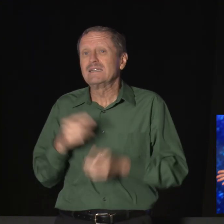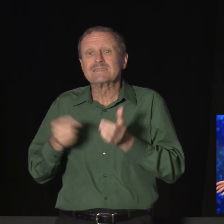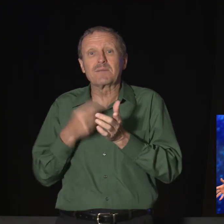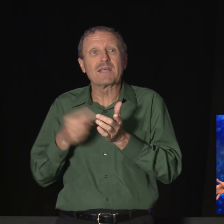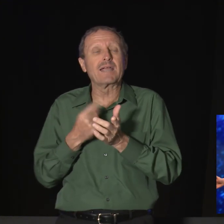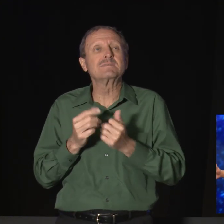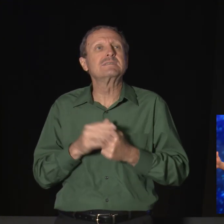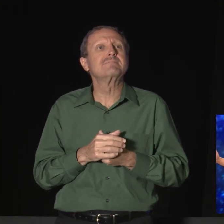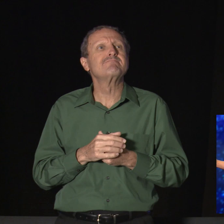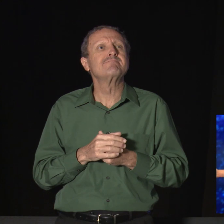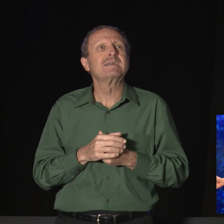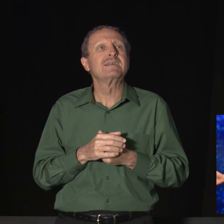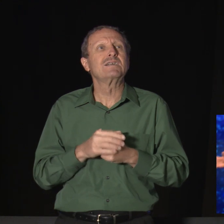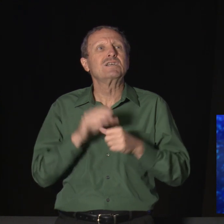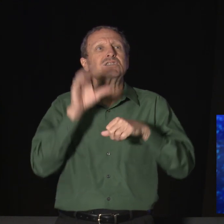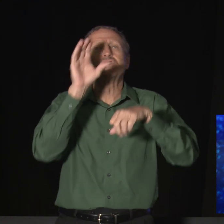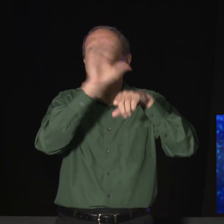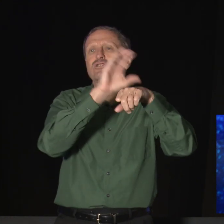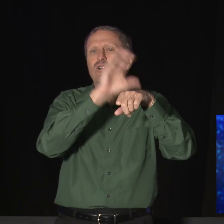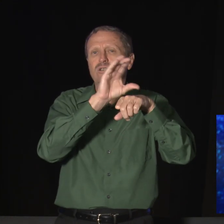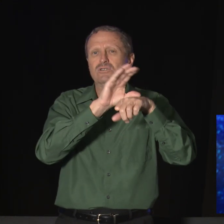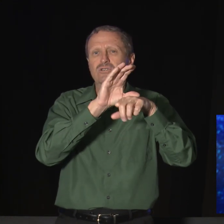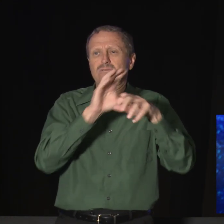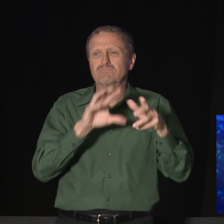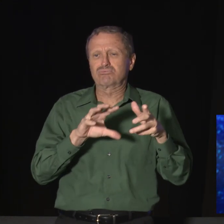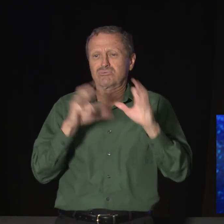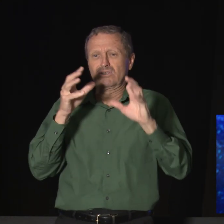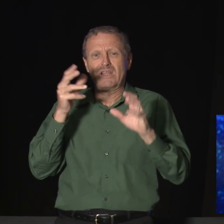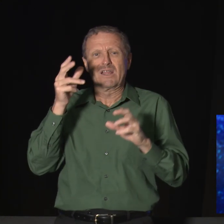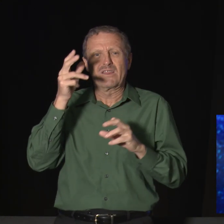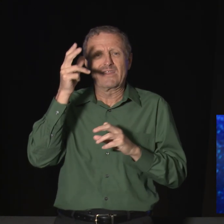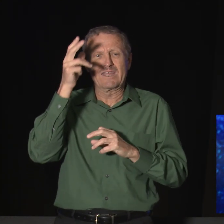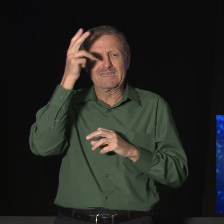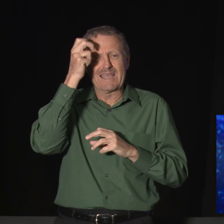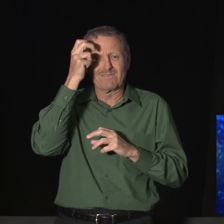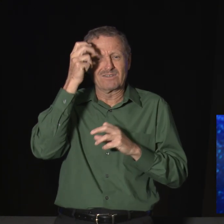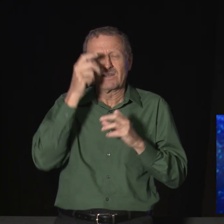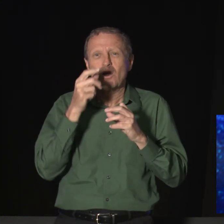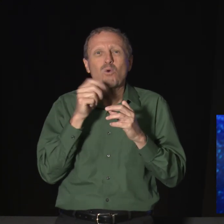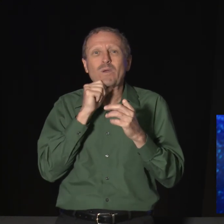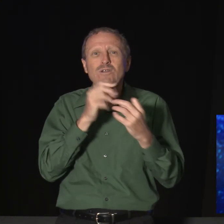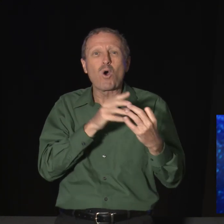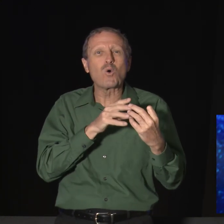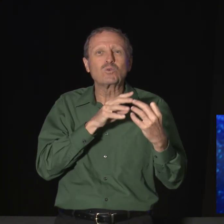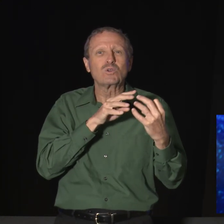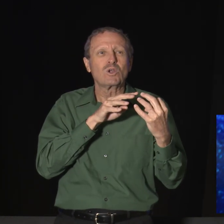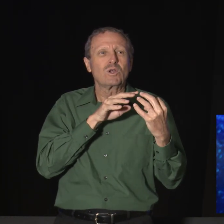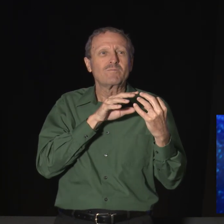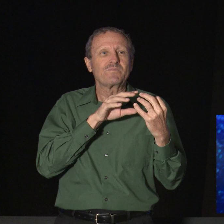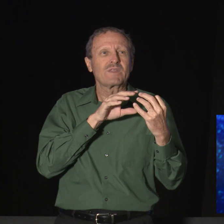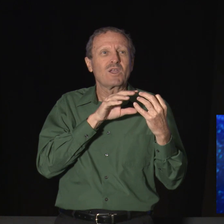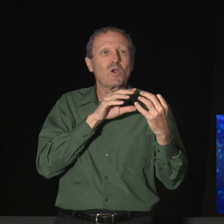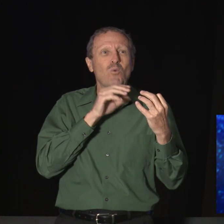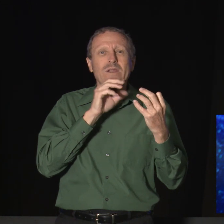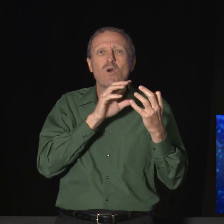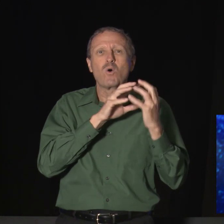Sometimes it's because of the church and the havoc that the devil, it's we don't wrestle against flesh and blood,